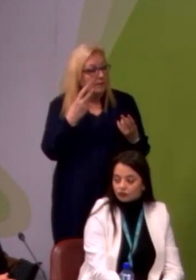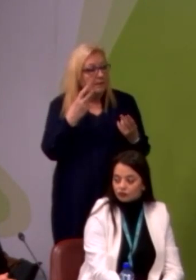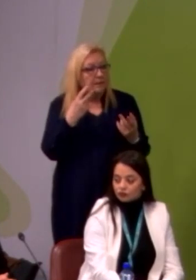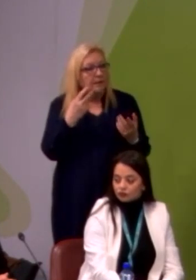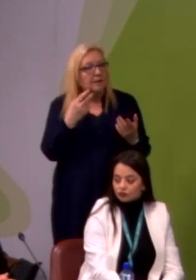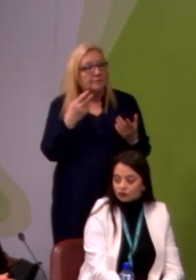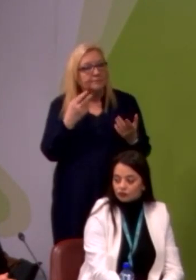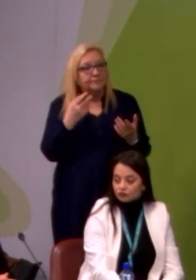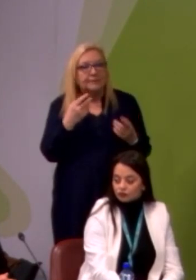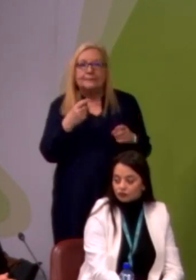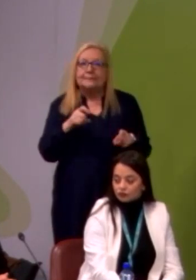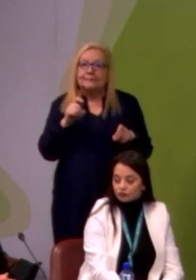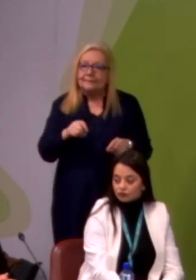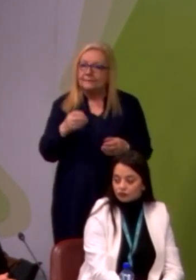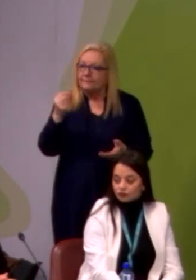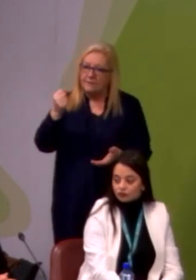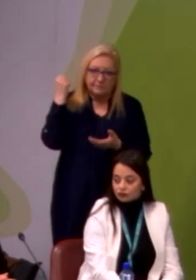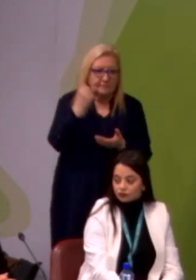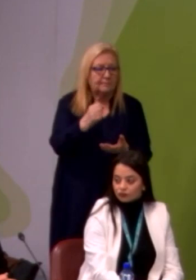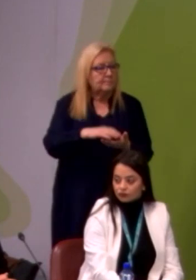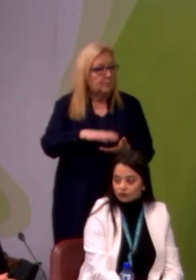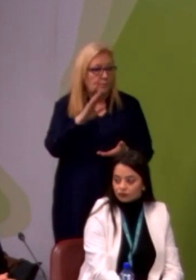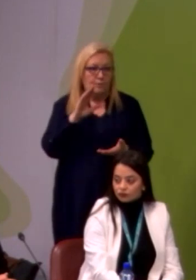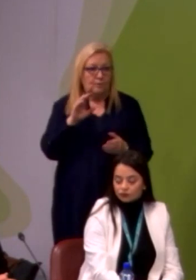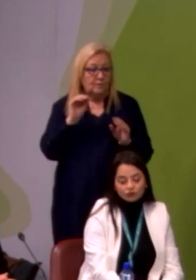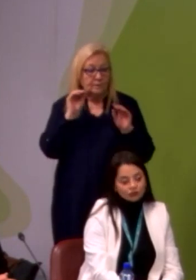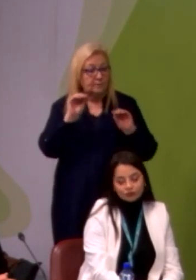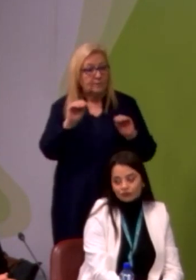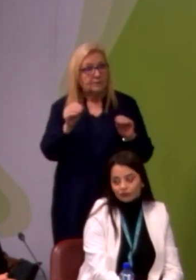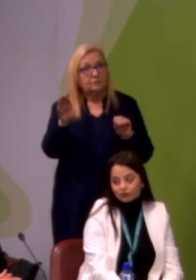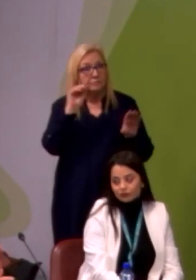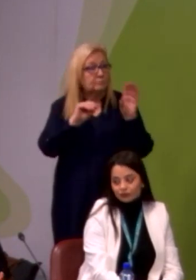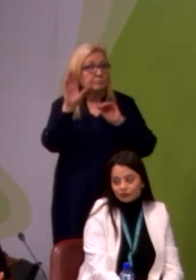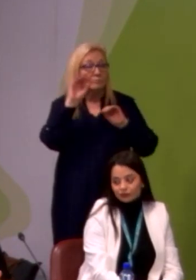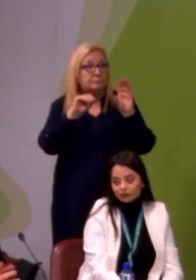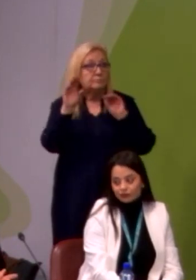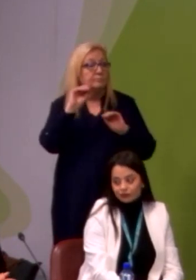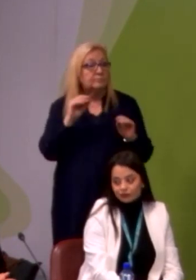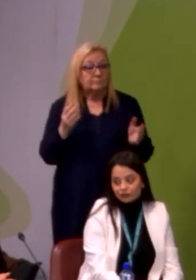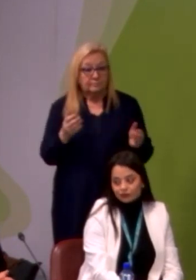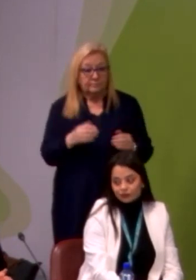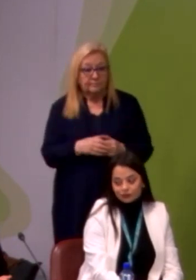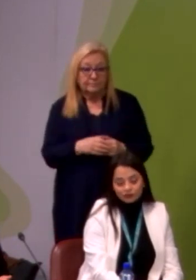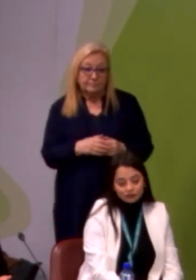there's a need for greater funding for children in education. So